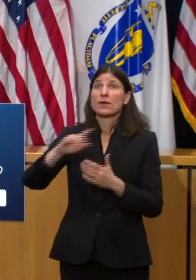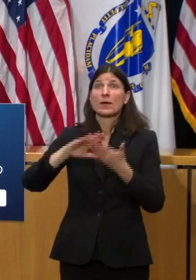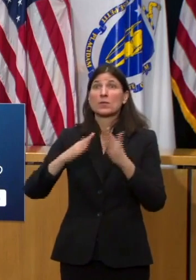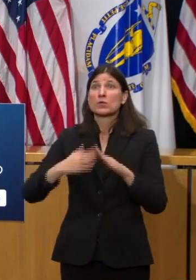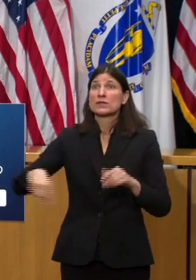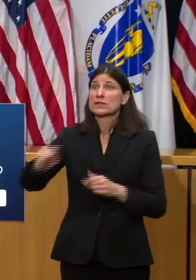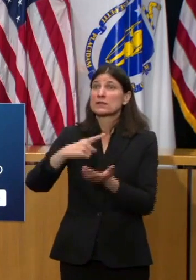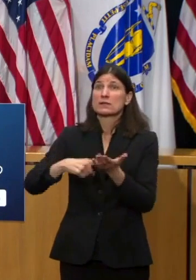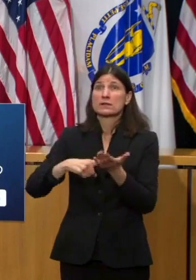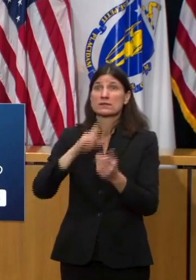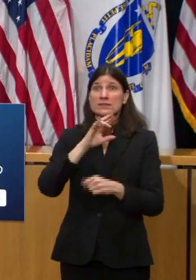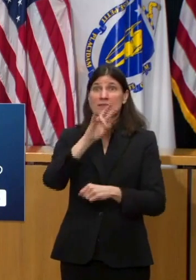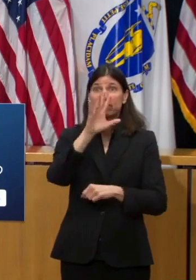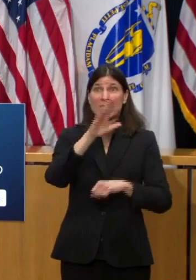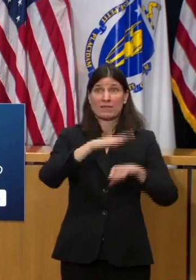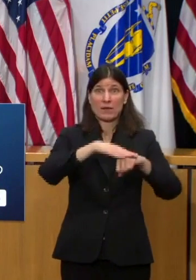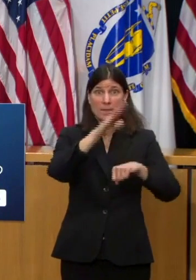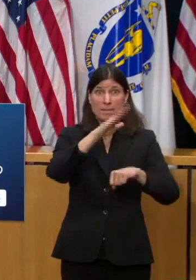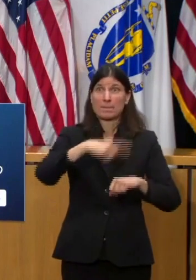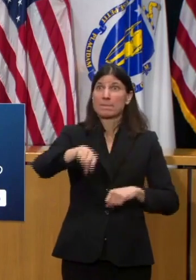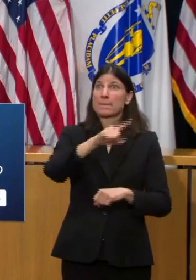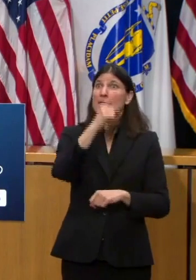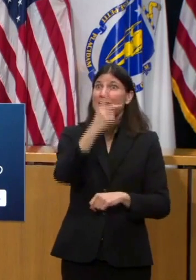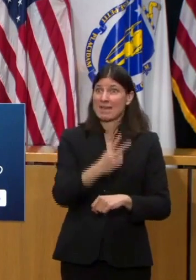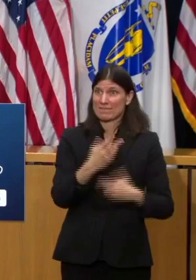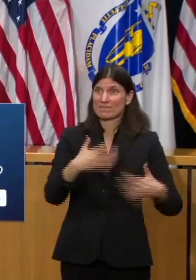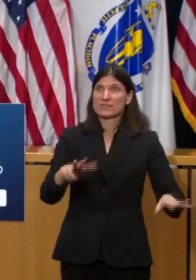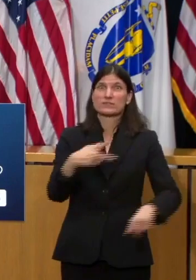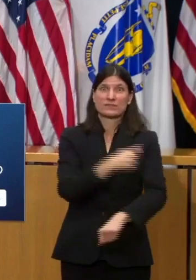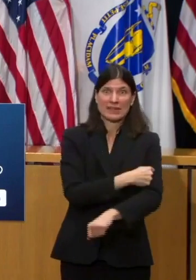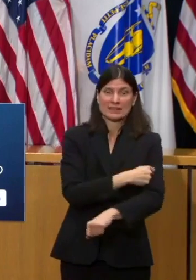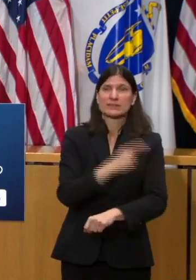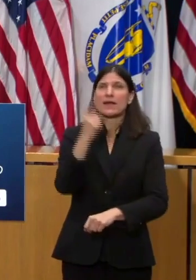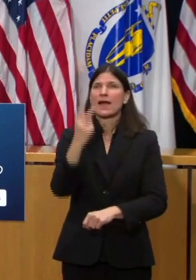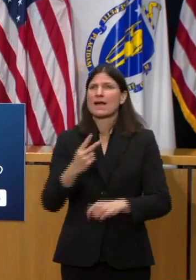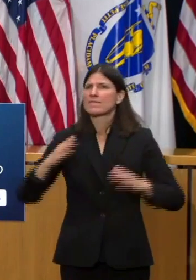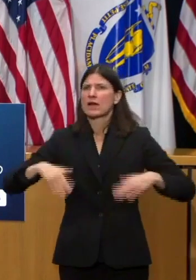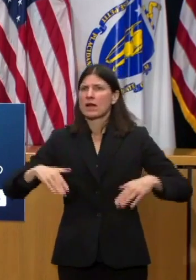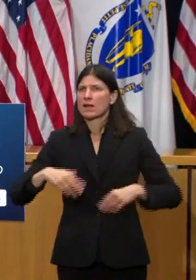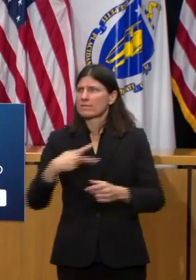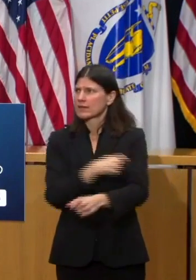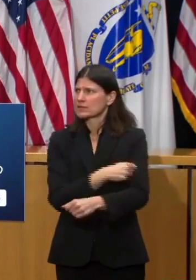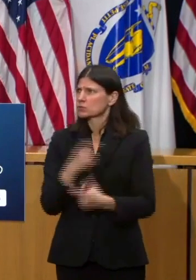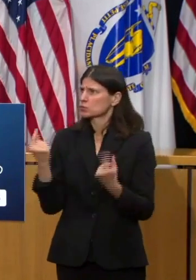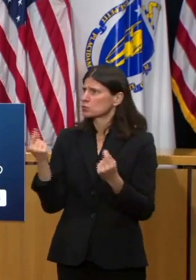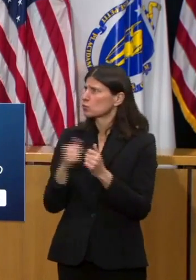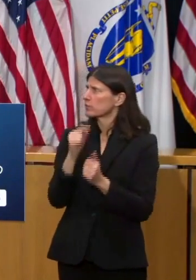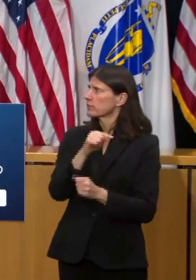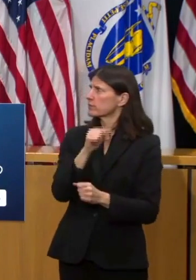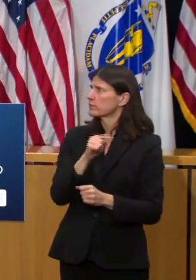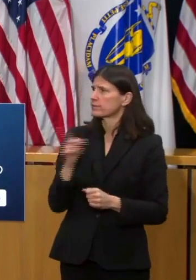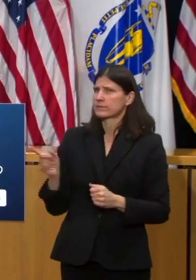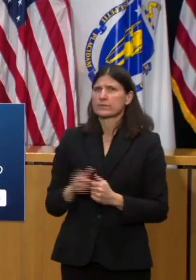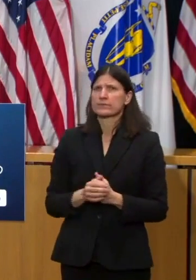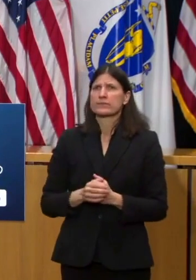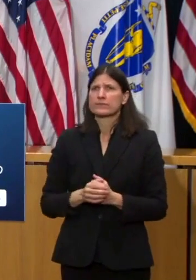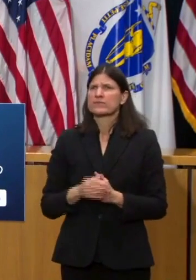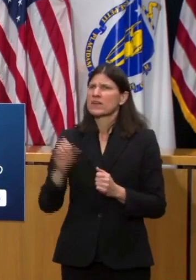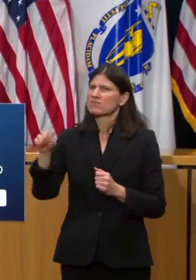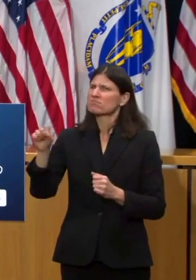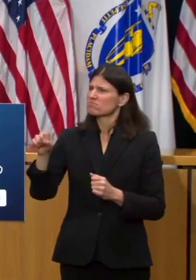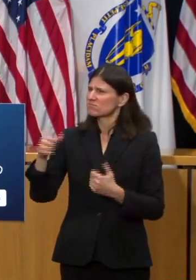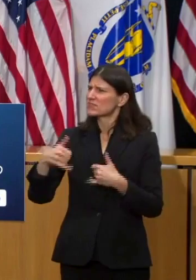have been vaccinated, but 50% of them haven't. Well, they're obviously still eligible and can continue to make appointments. And remember, a lot of the